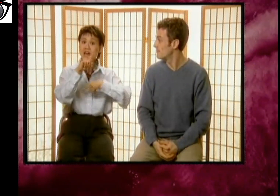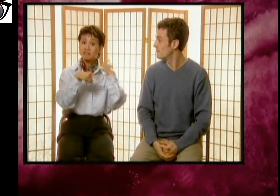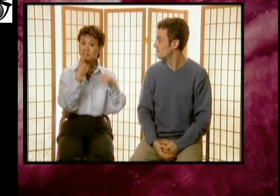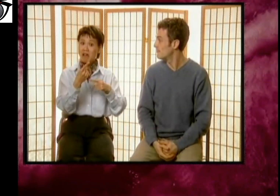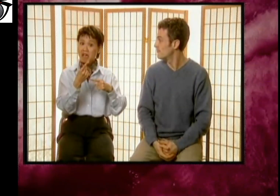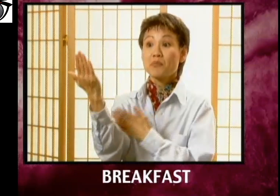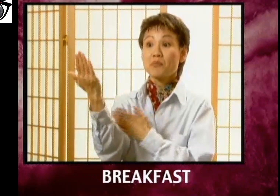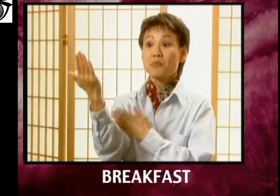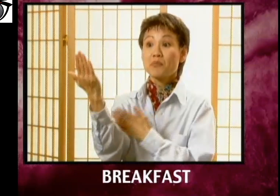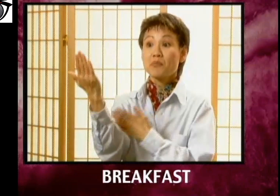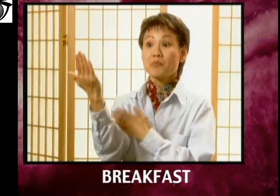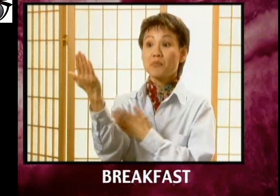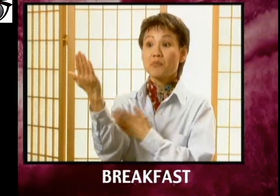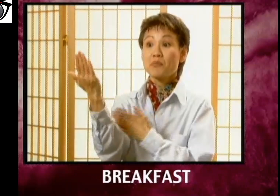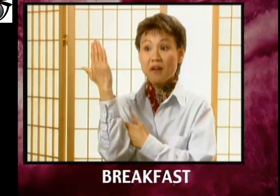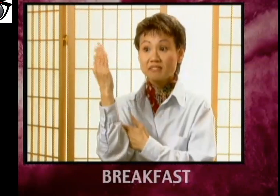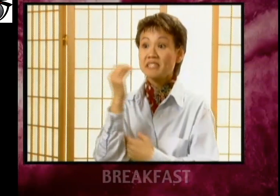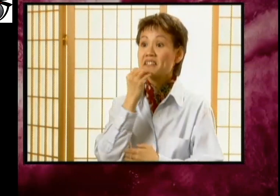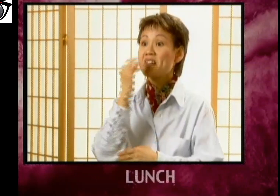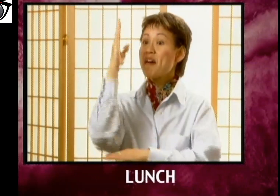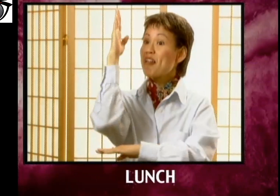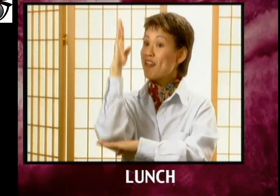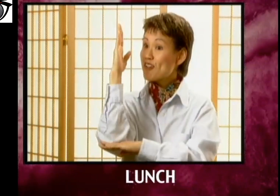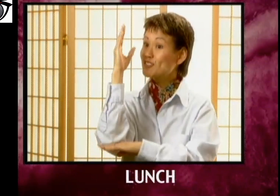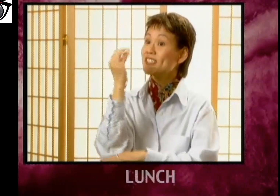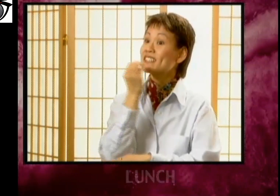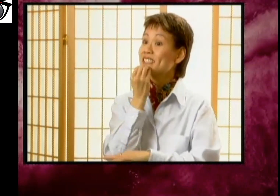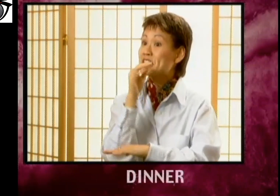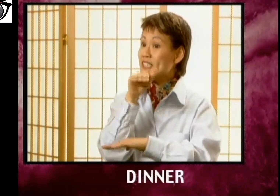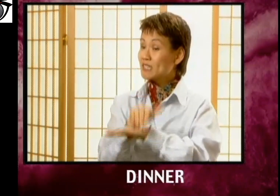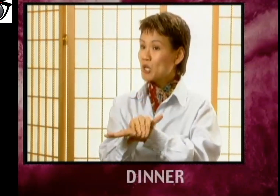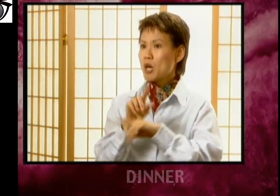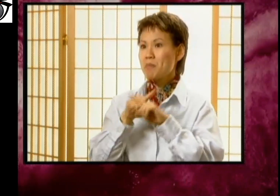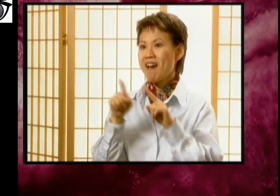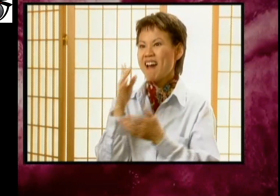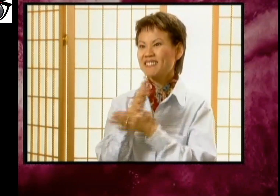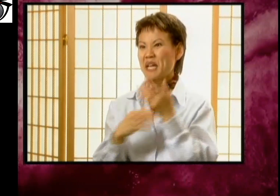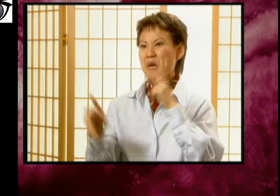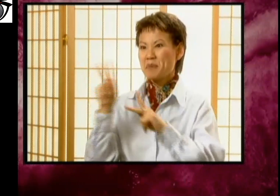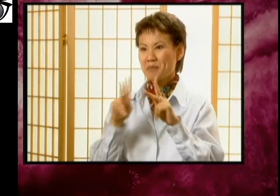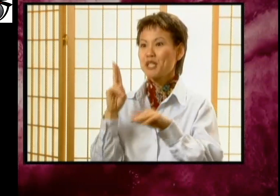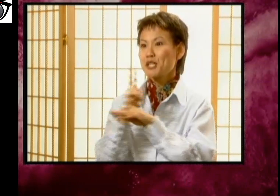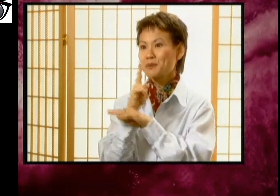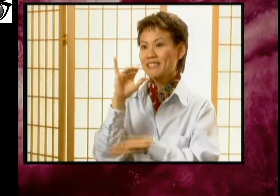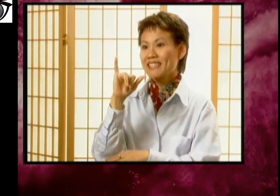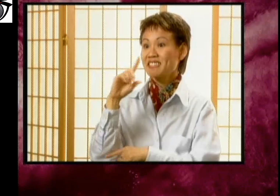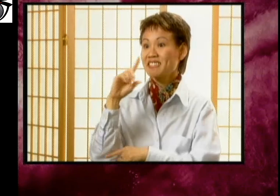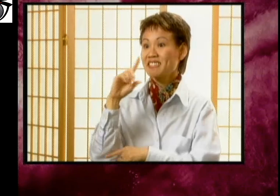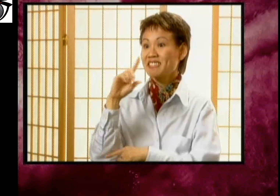That's the way I sign them. Breakfast, lunch, dinner.